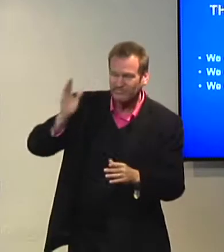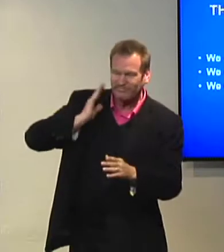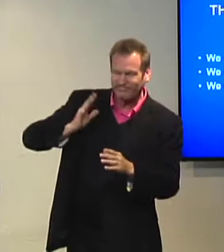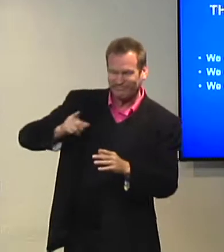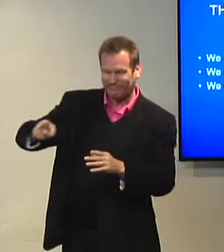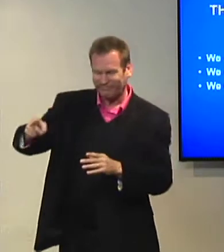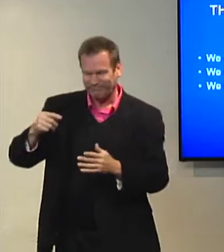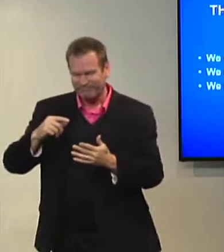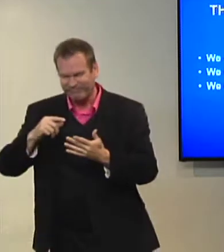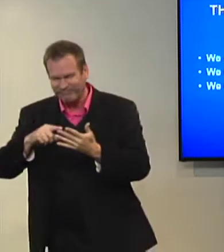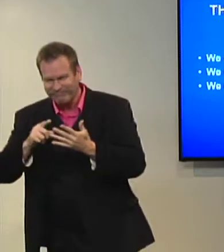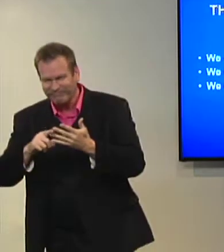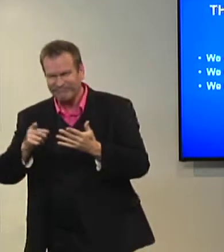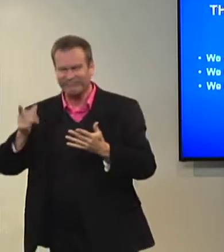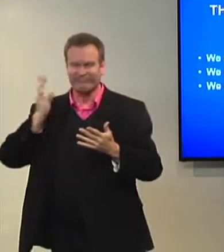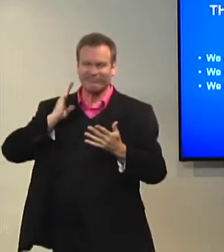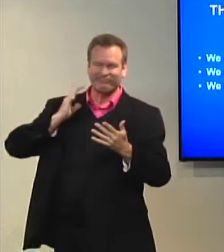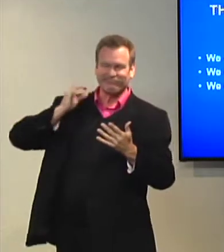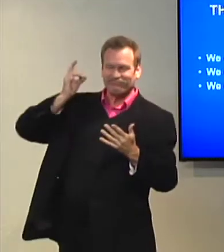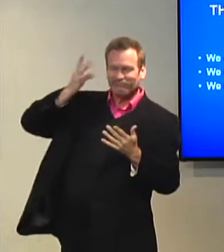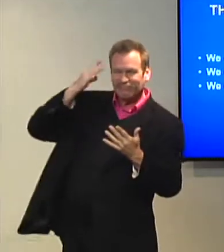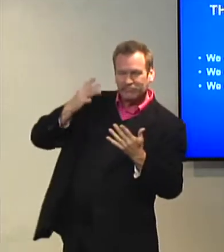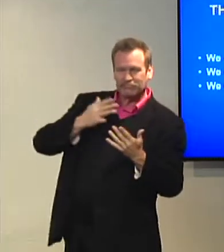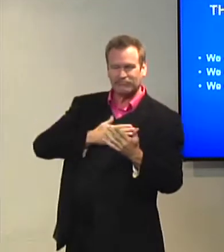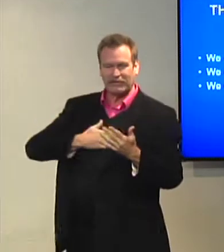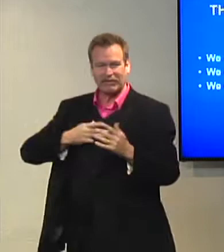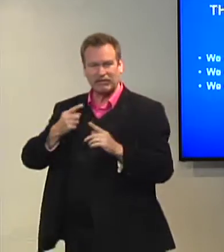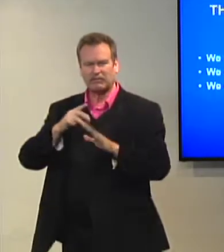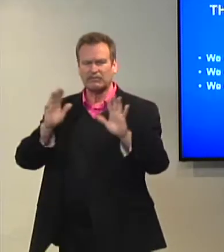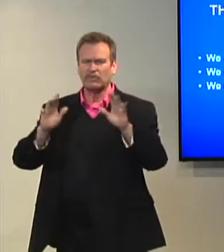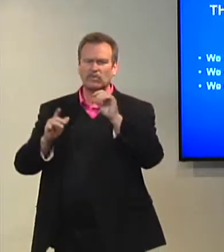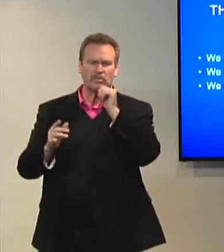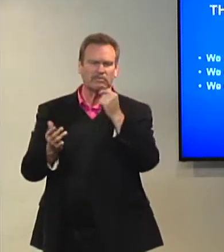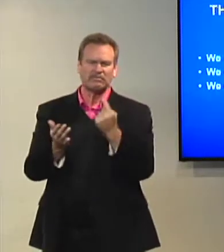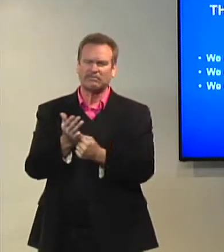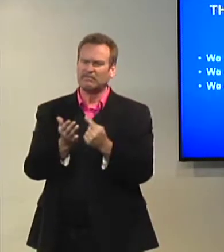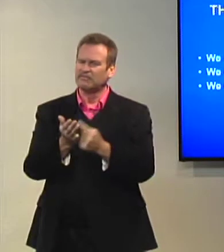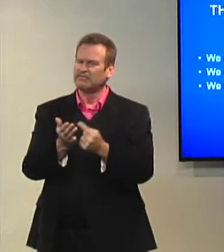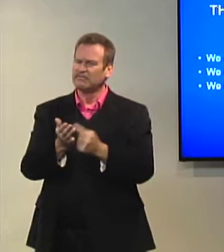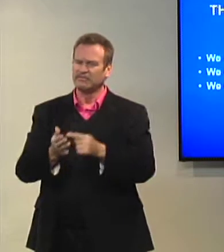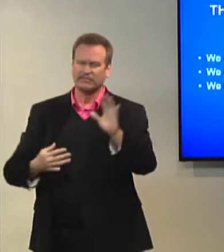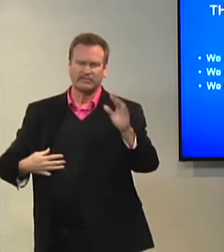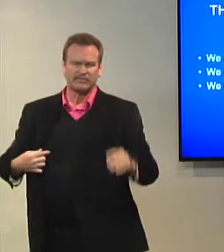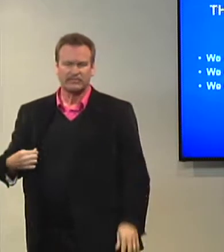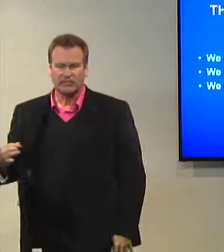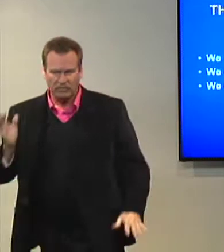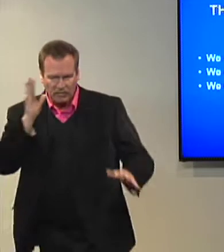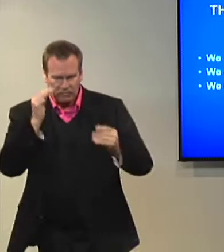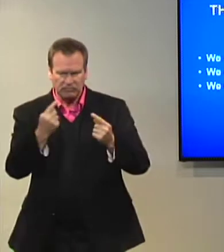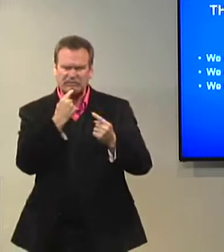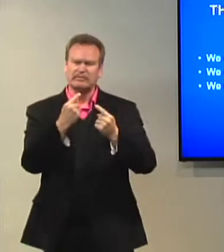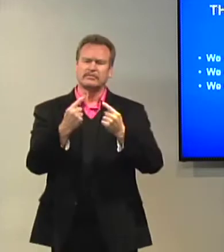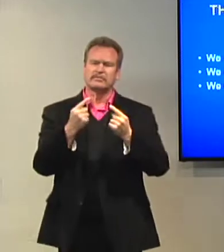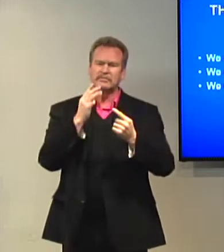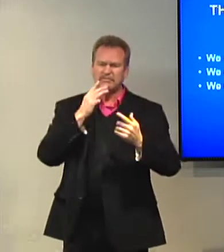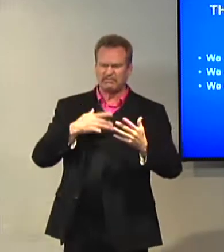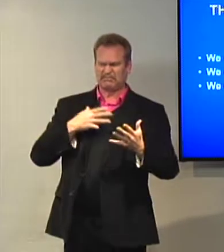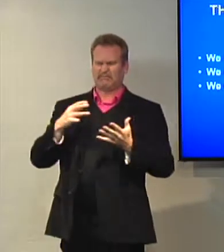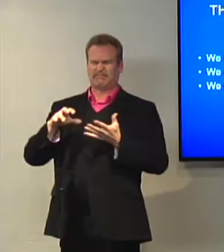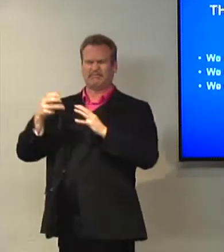You know, sometimes we have a discussion, you know, about different things and about the different pleasures that we used to have or whatever, and it's like, no. And